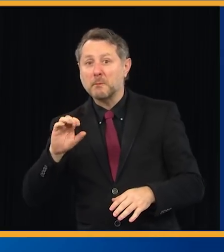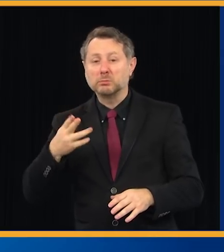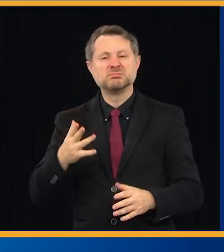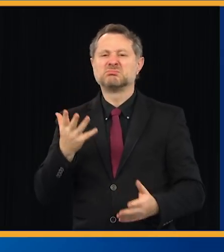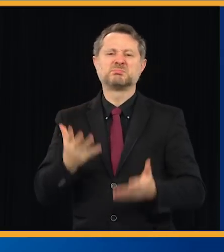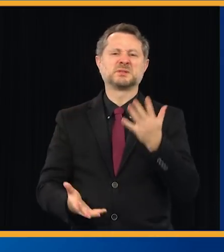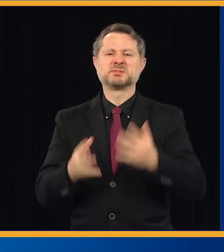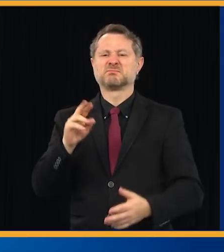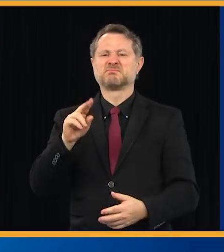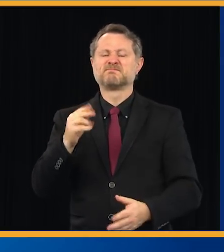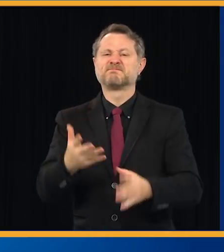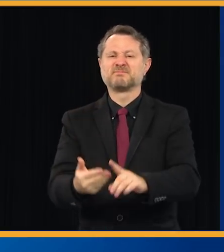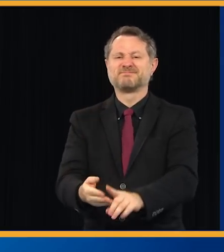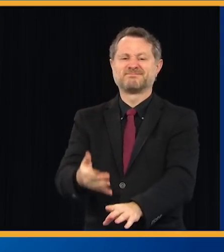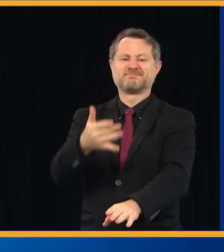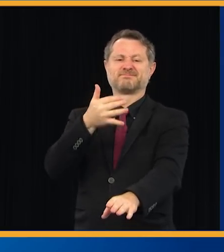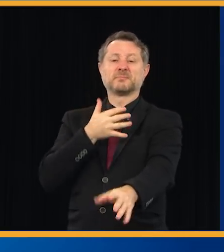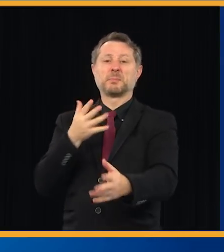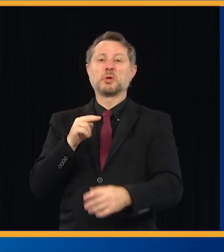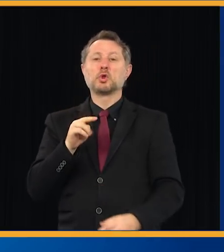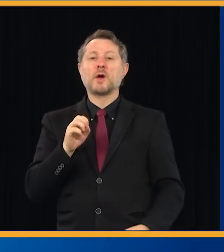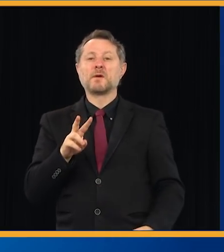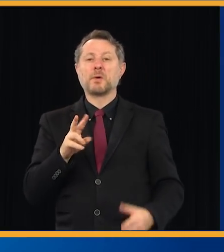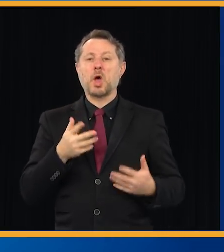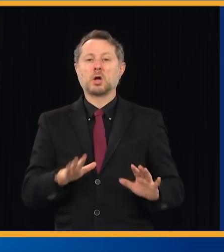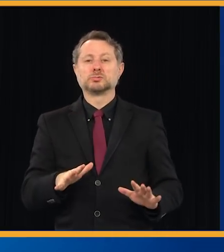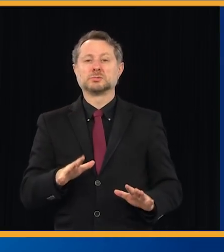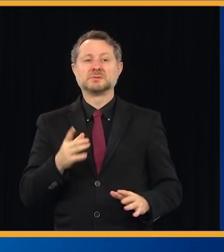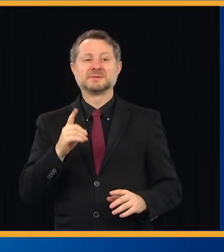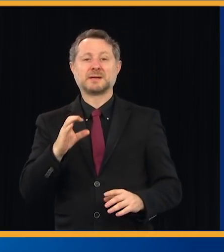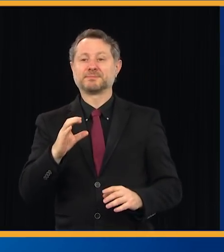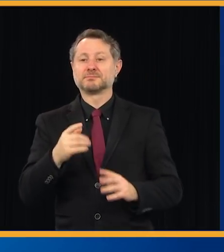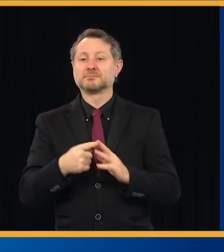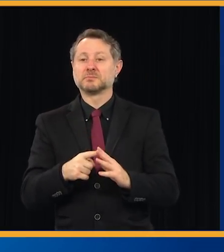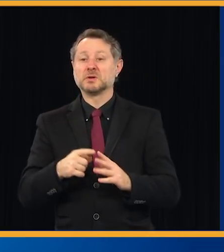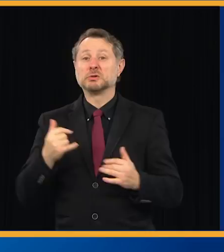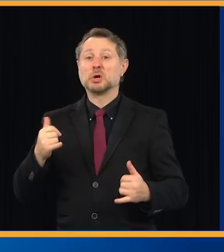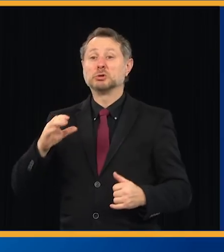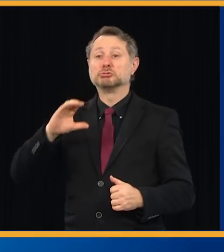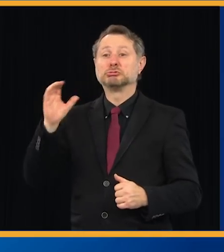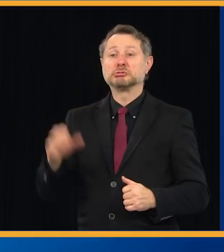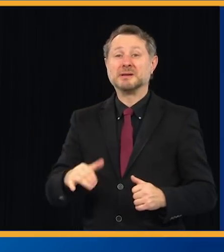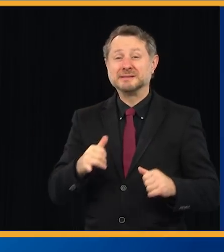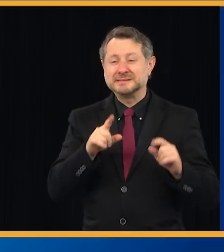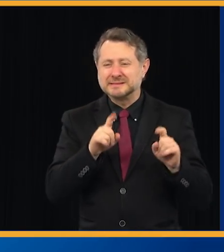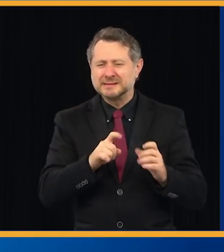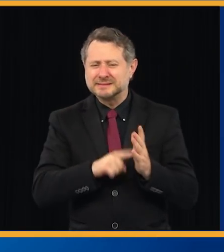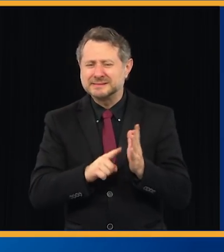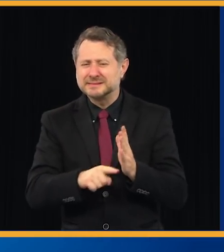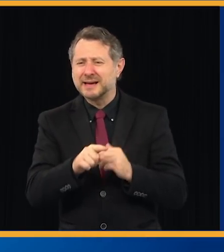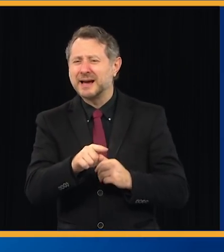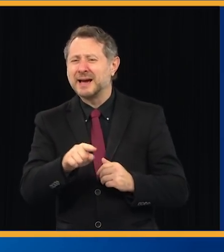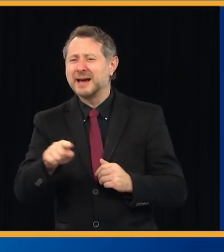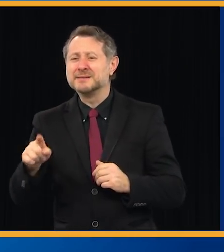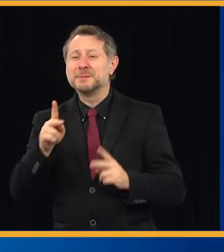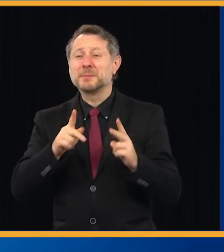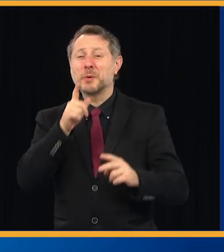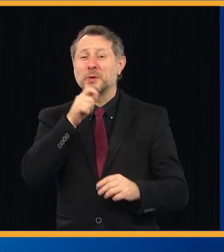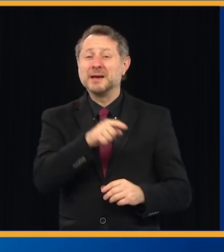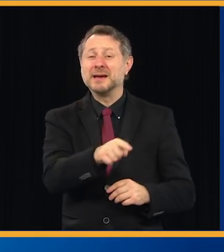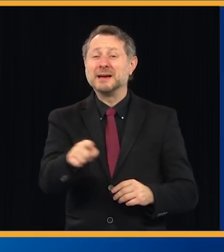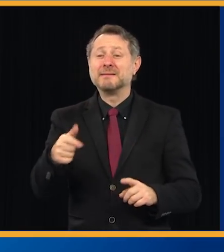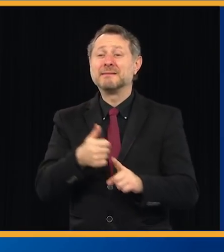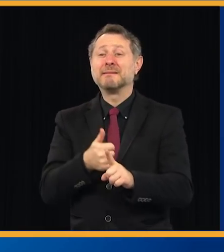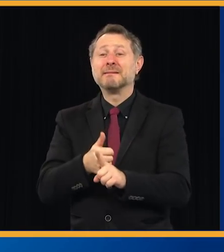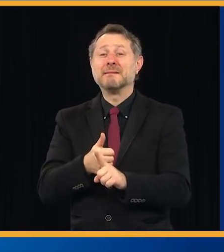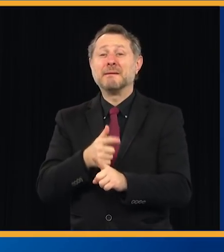doing testing in Chicago now on people who passed last November and December to see if